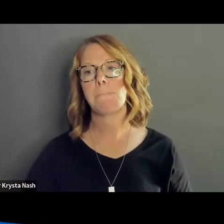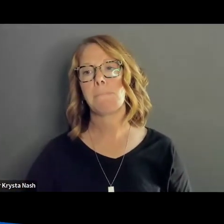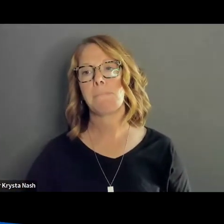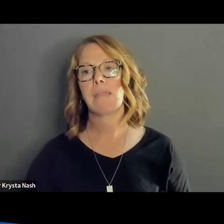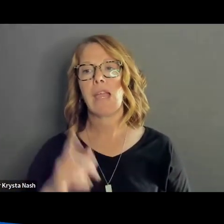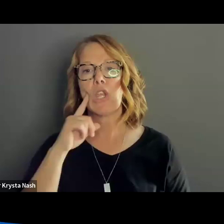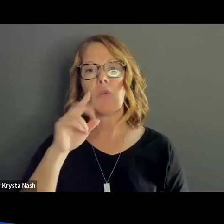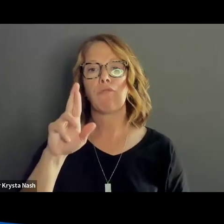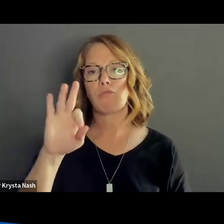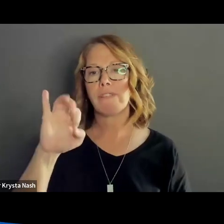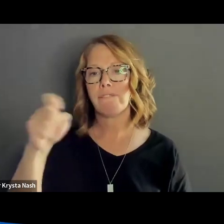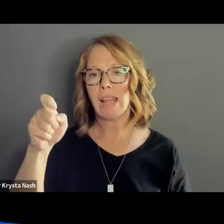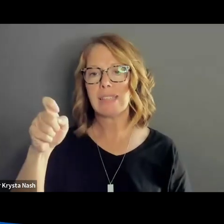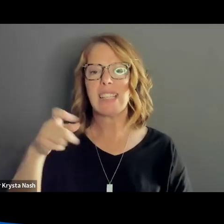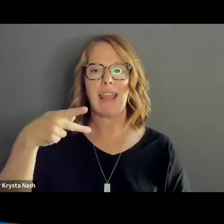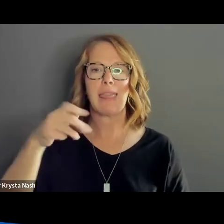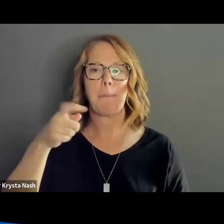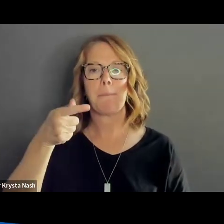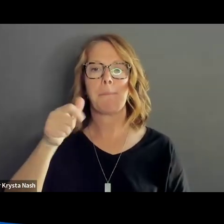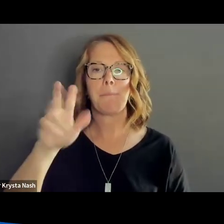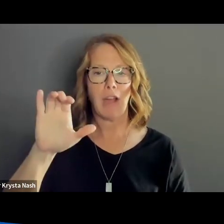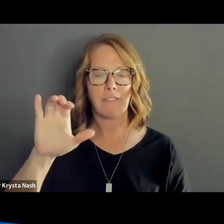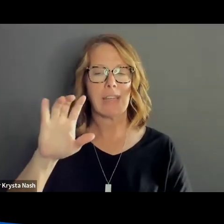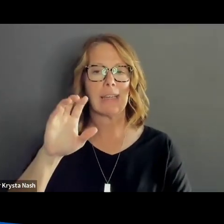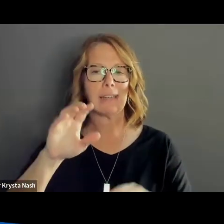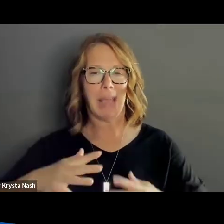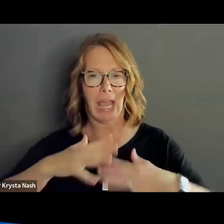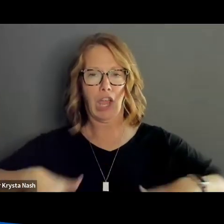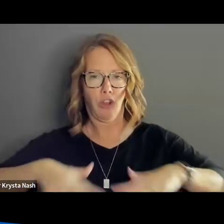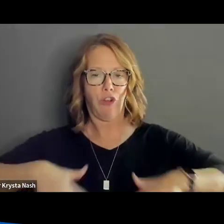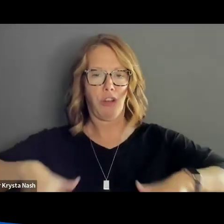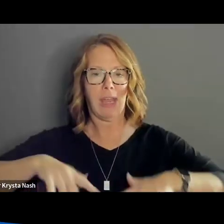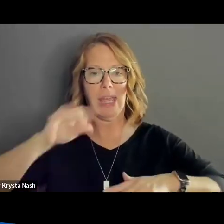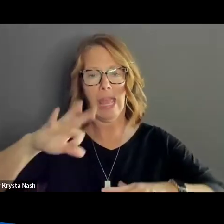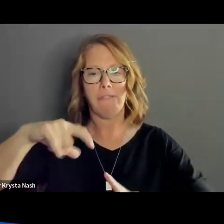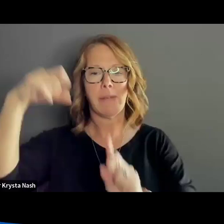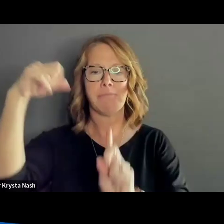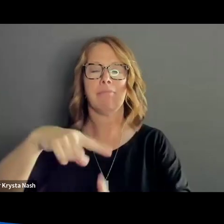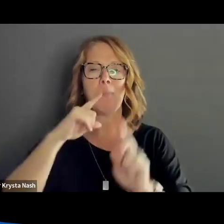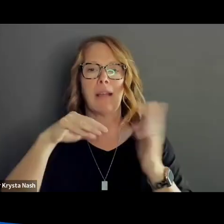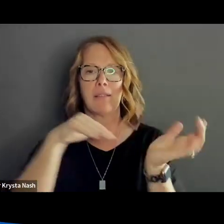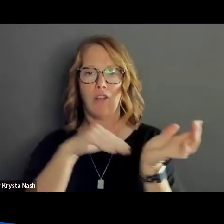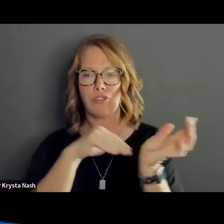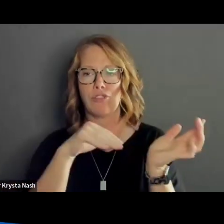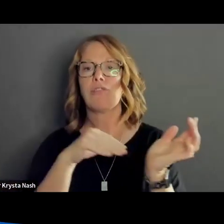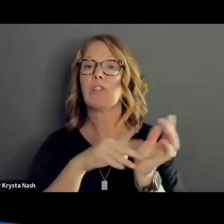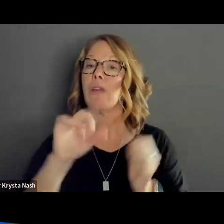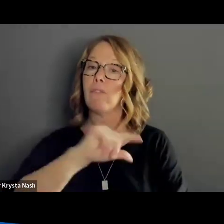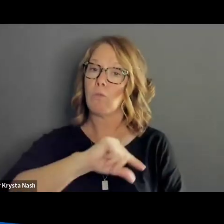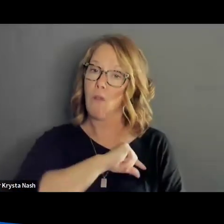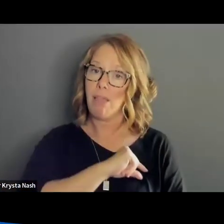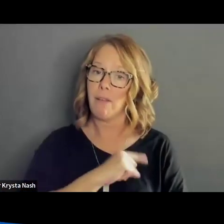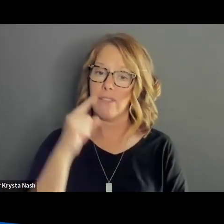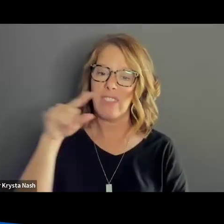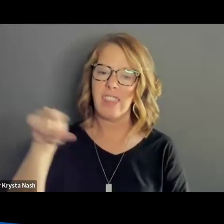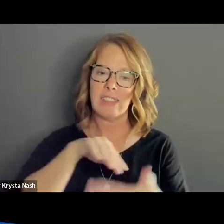the pelvic area when tested by a doctor. So if you qualify for this study, and